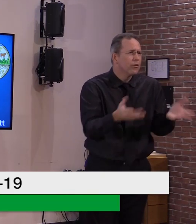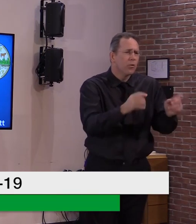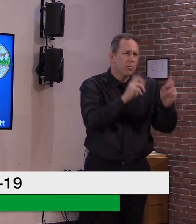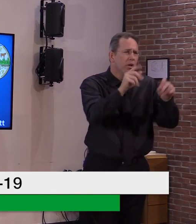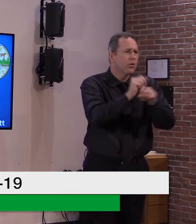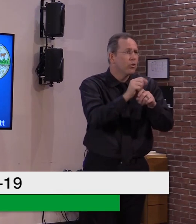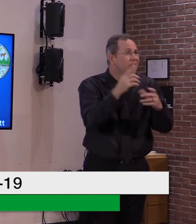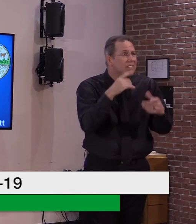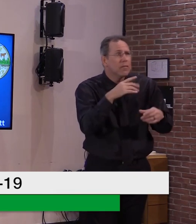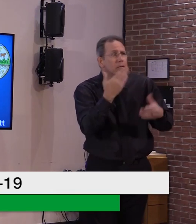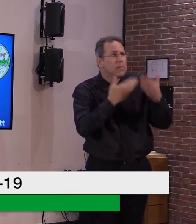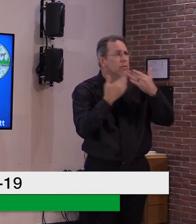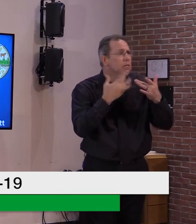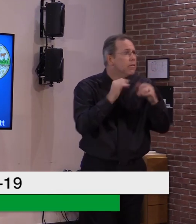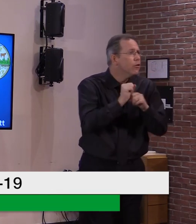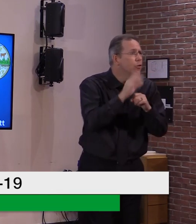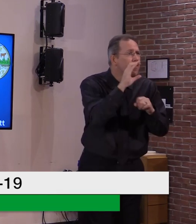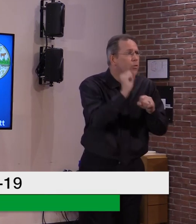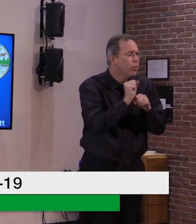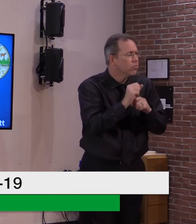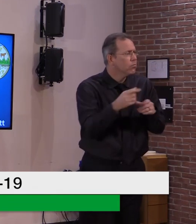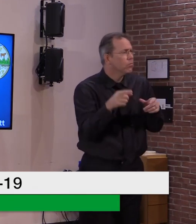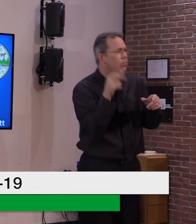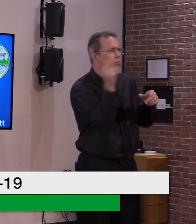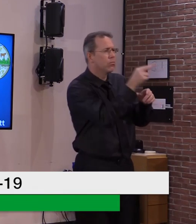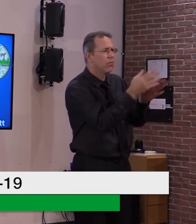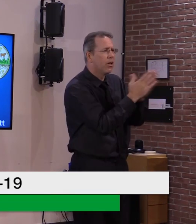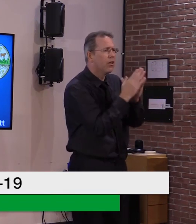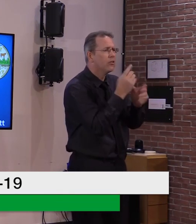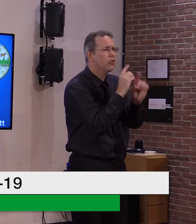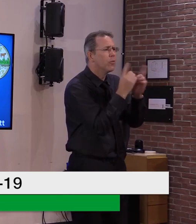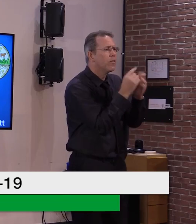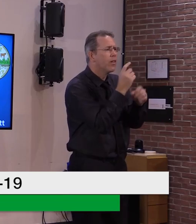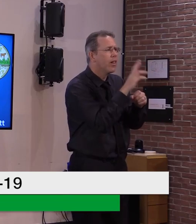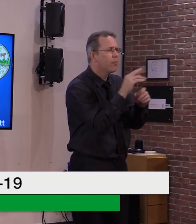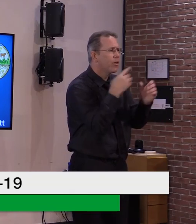job link page and see what's what's there and what's available